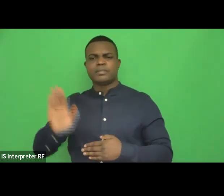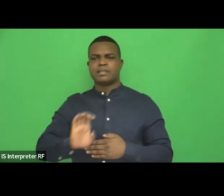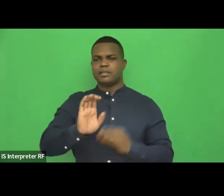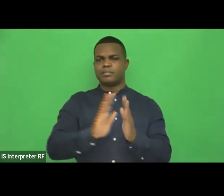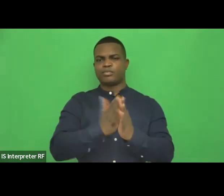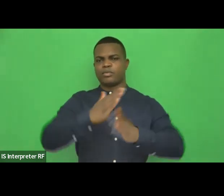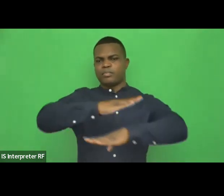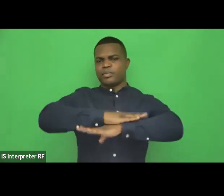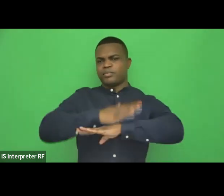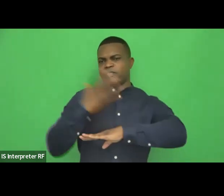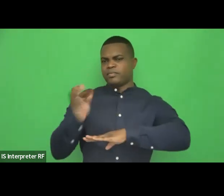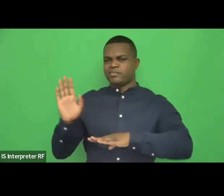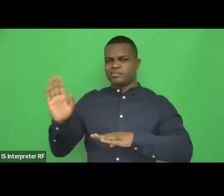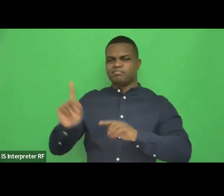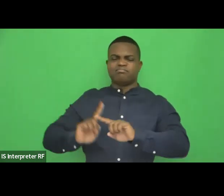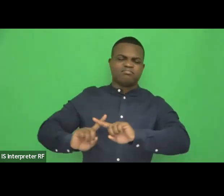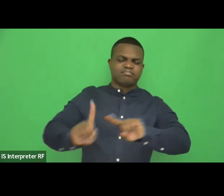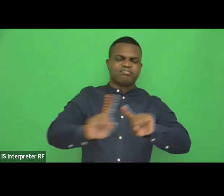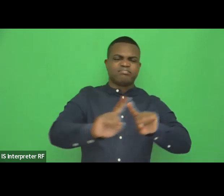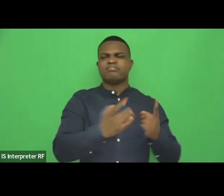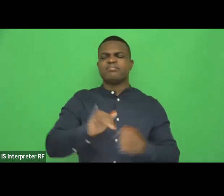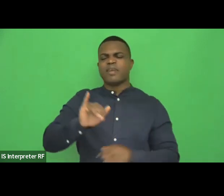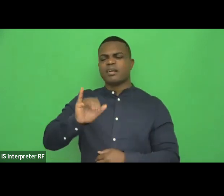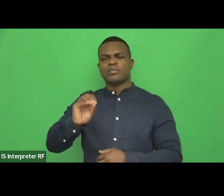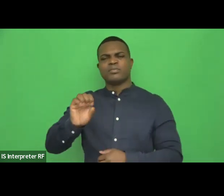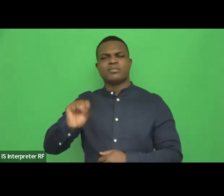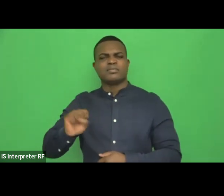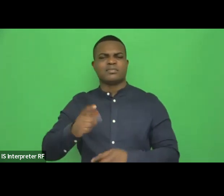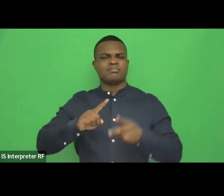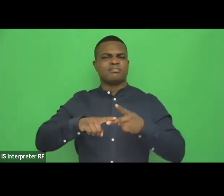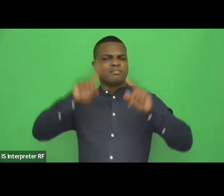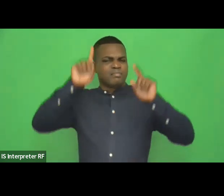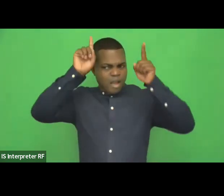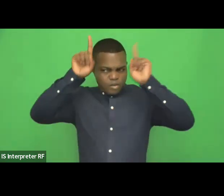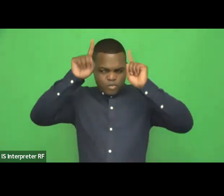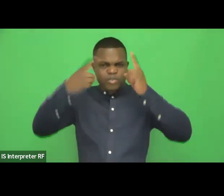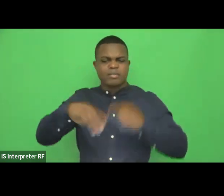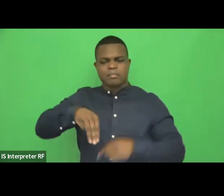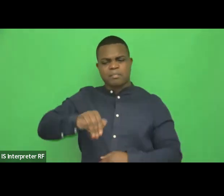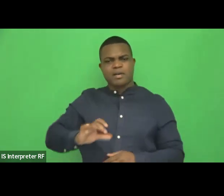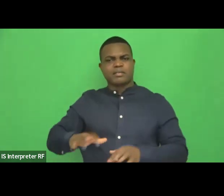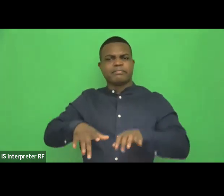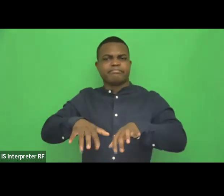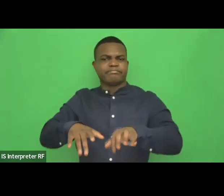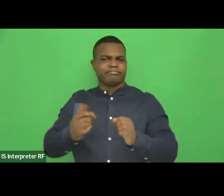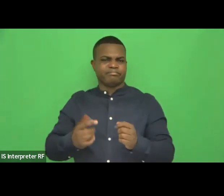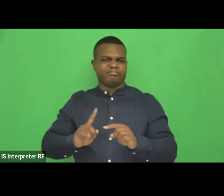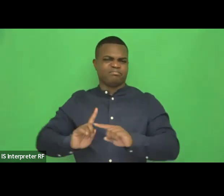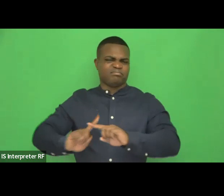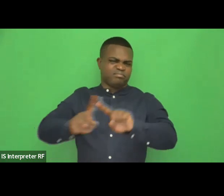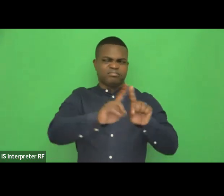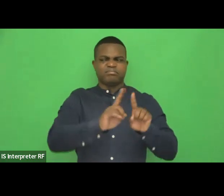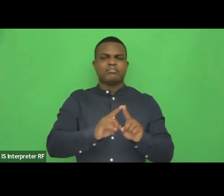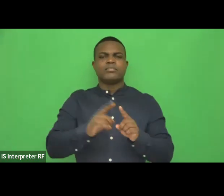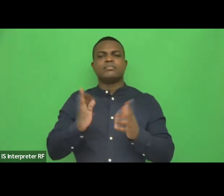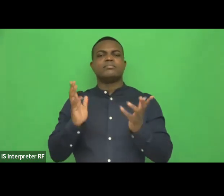has support, for example, for read aloud, so that you don't need to, if you're someone with dyslexia or someone with low vision, the book